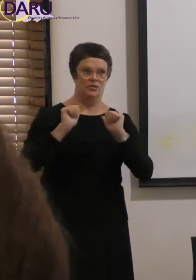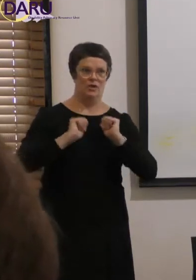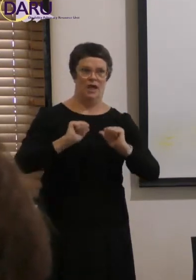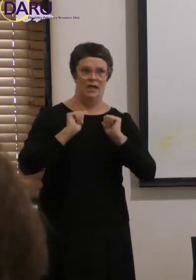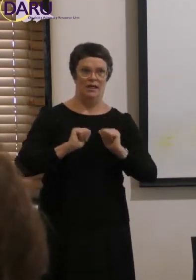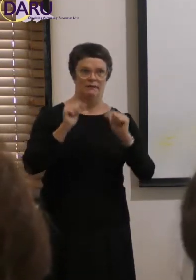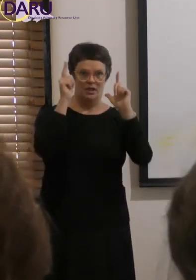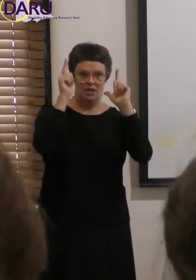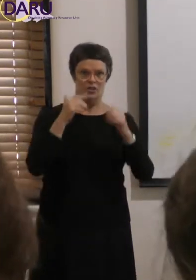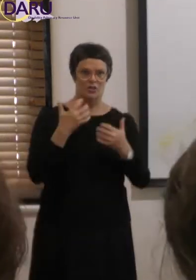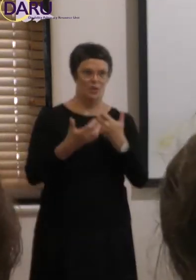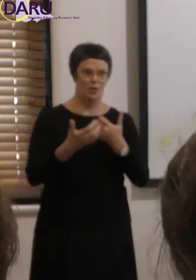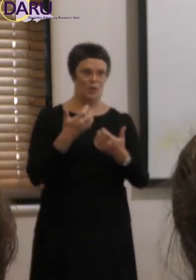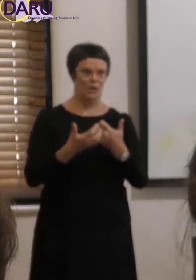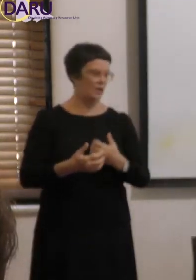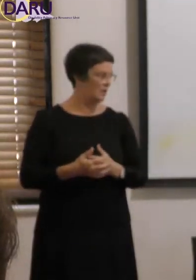Yeah.